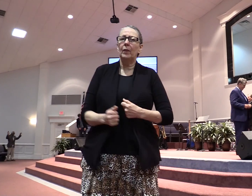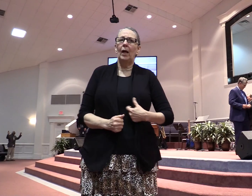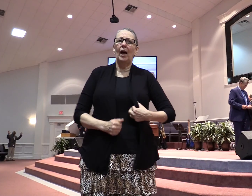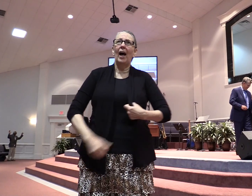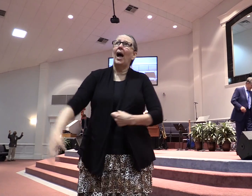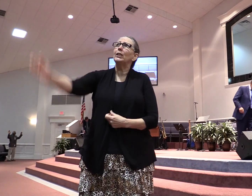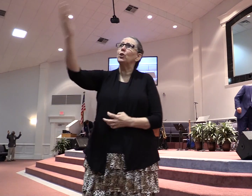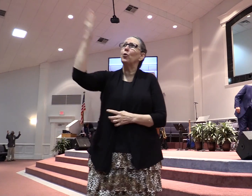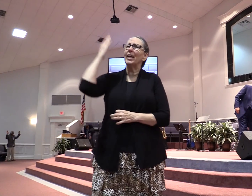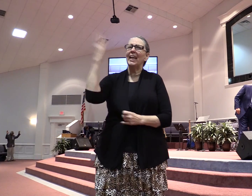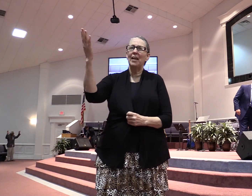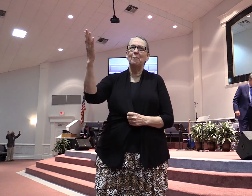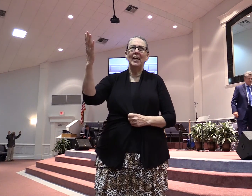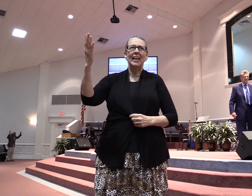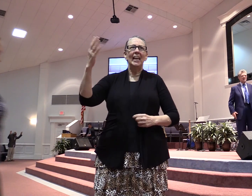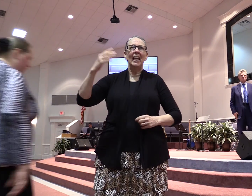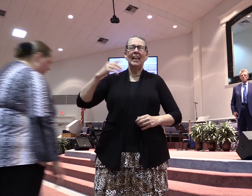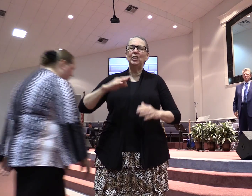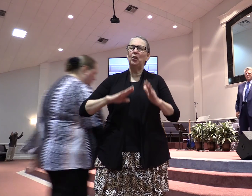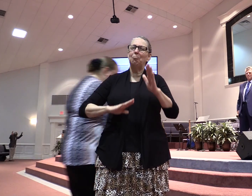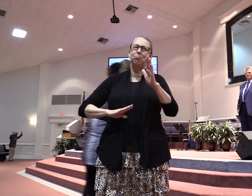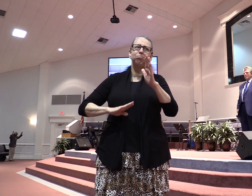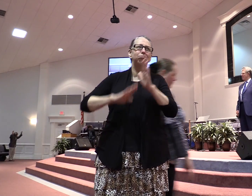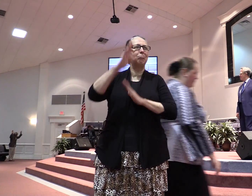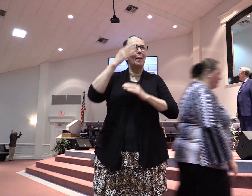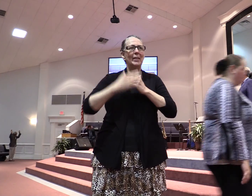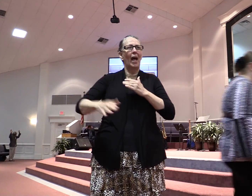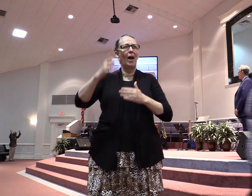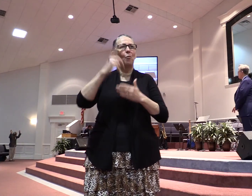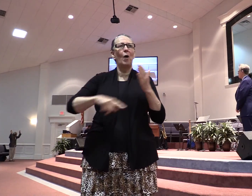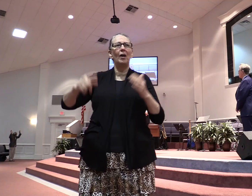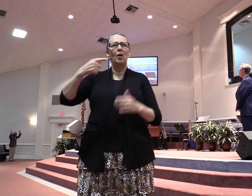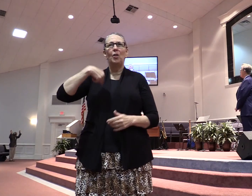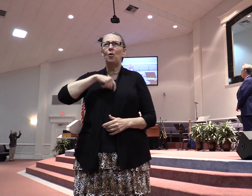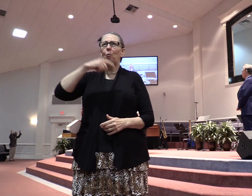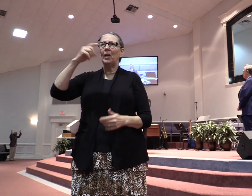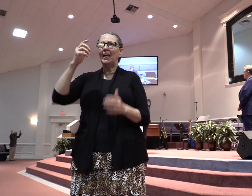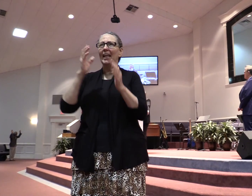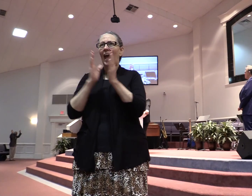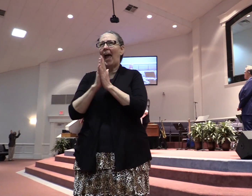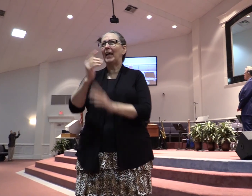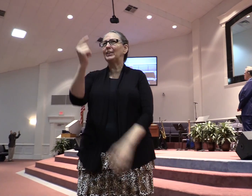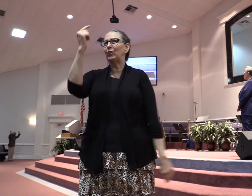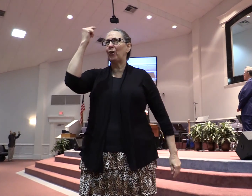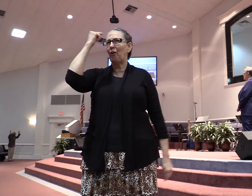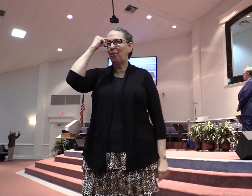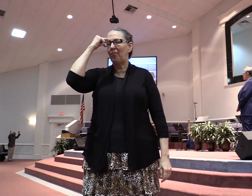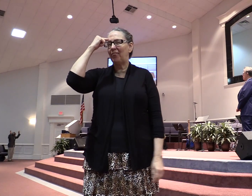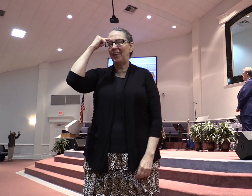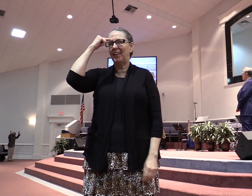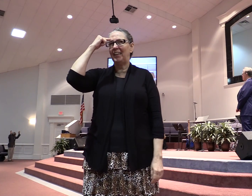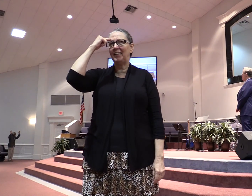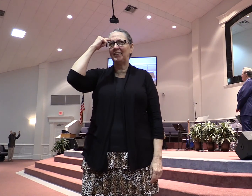that is able to do exceeding abundantly above all that we ask